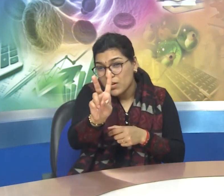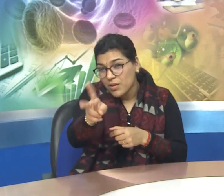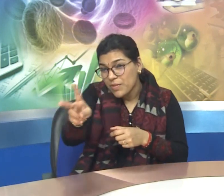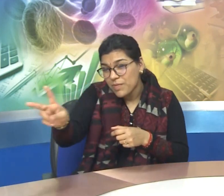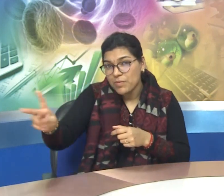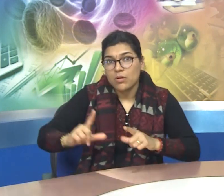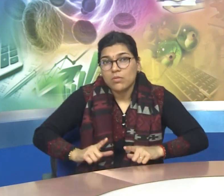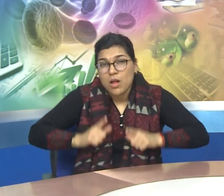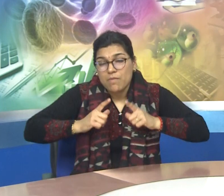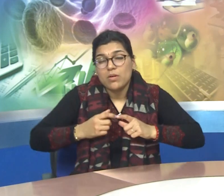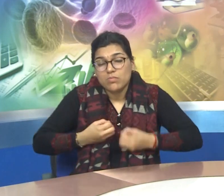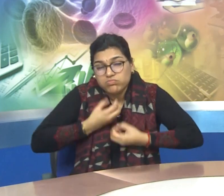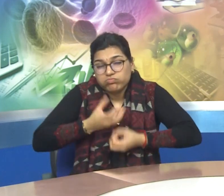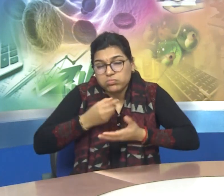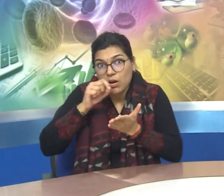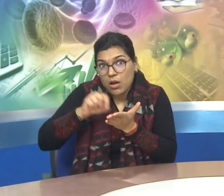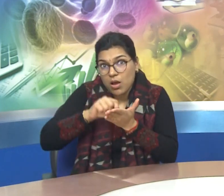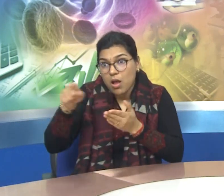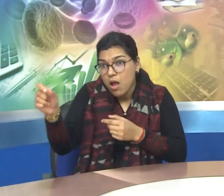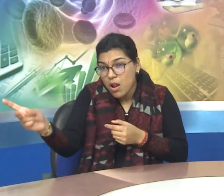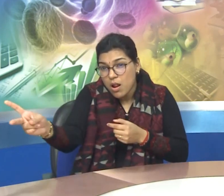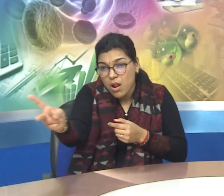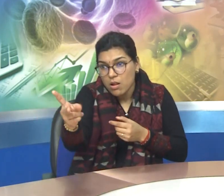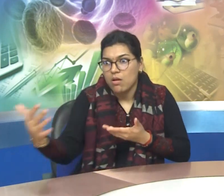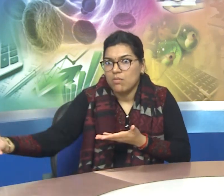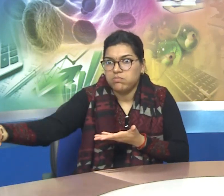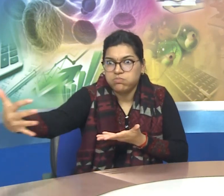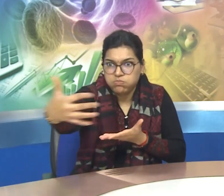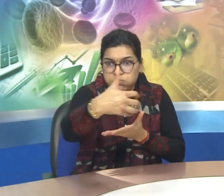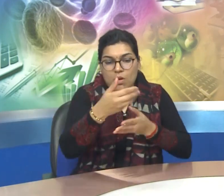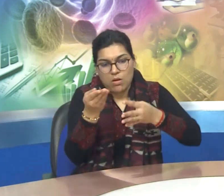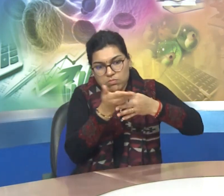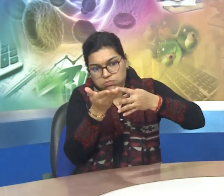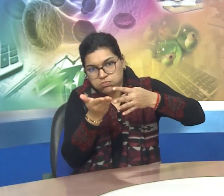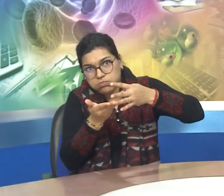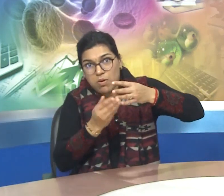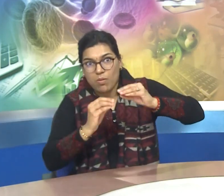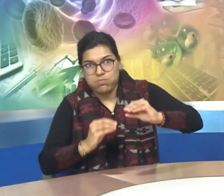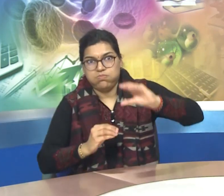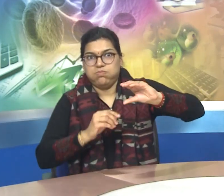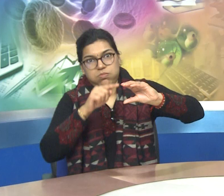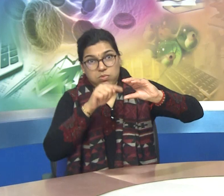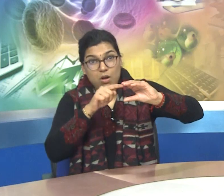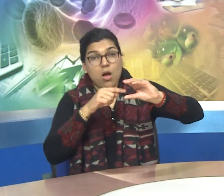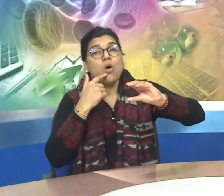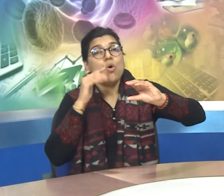A book which contains collective biographies is also called as